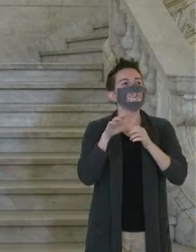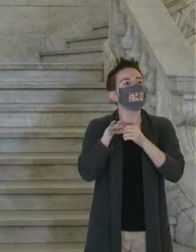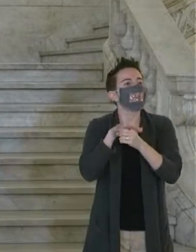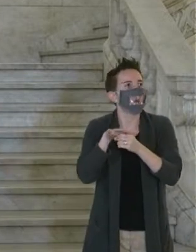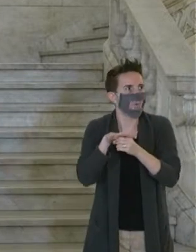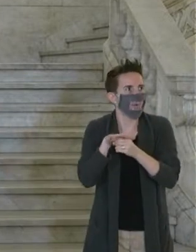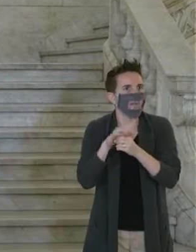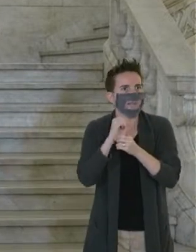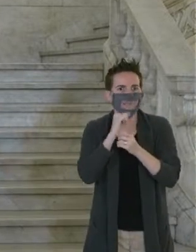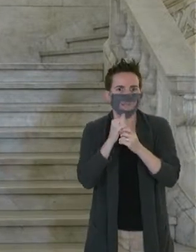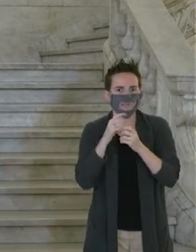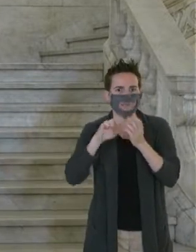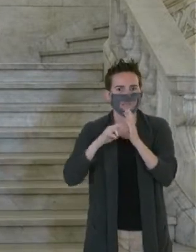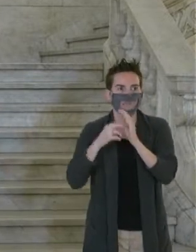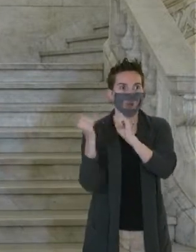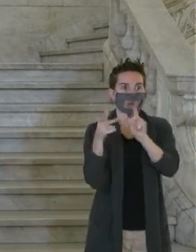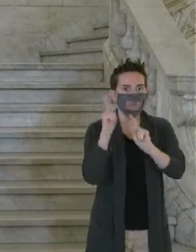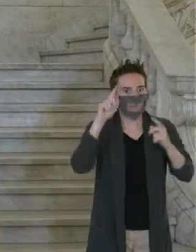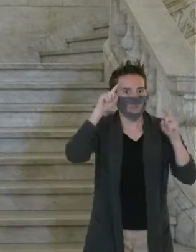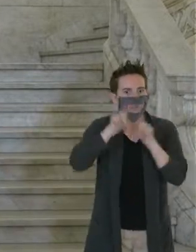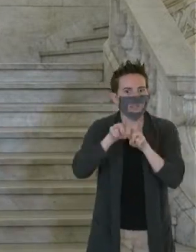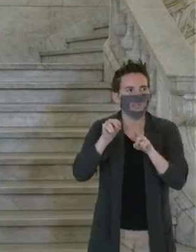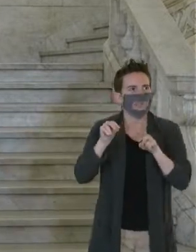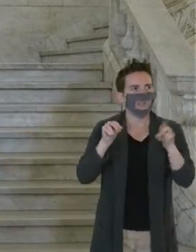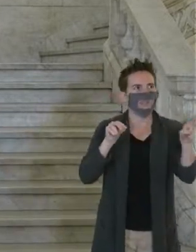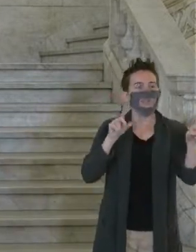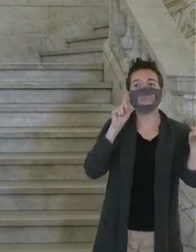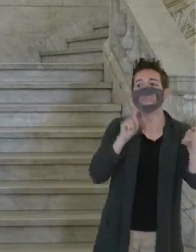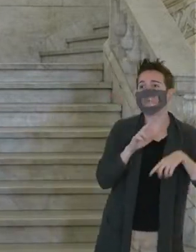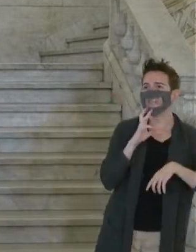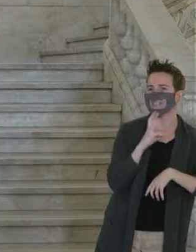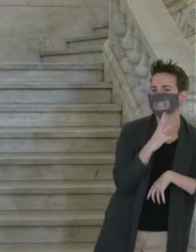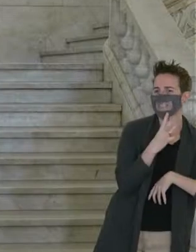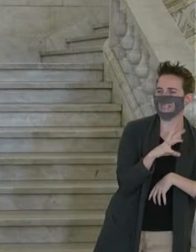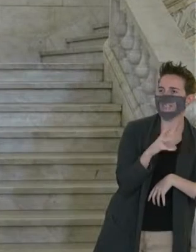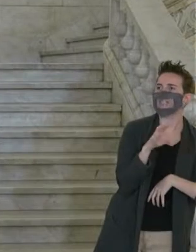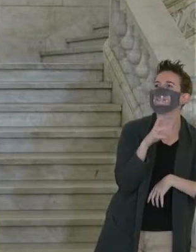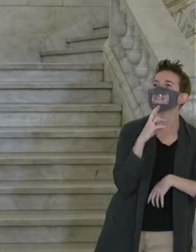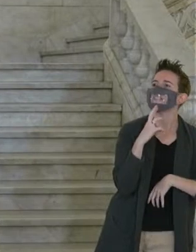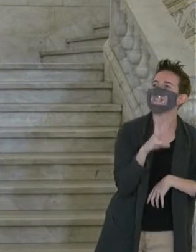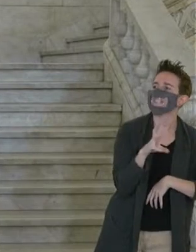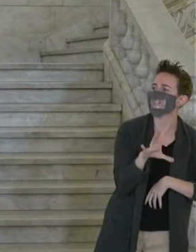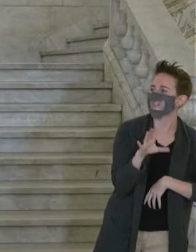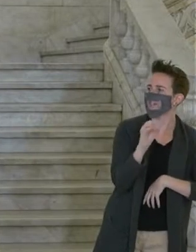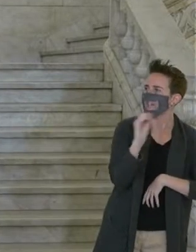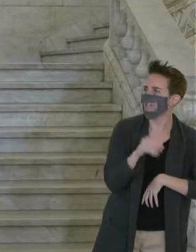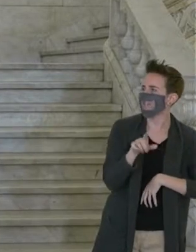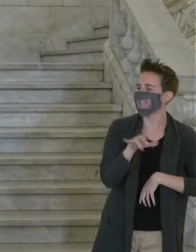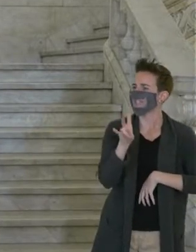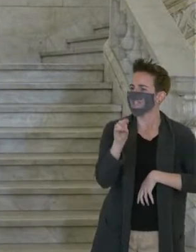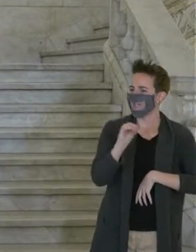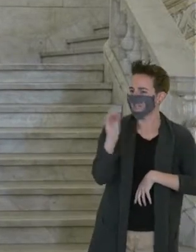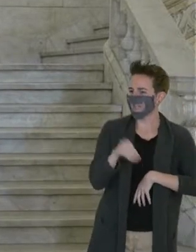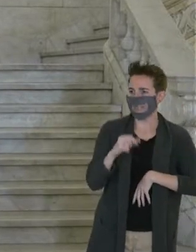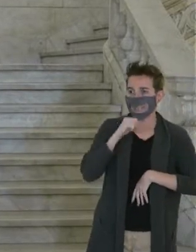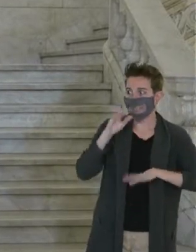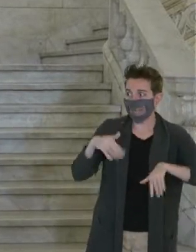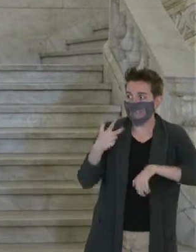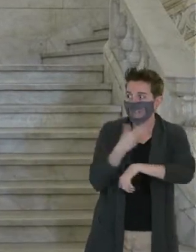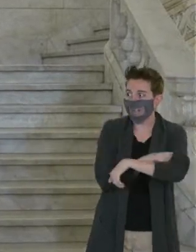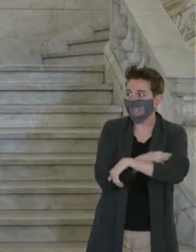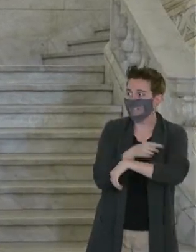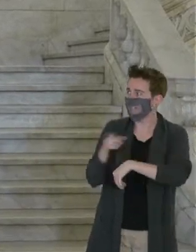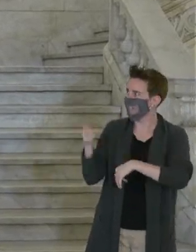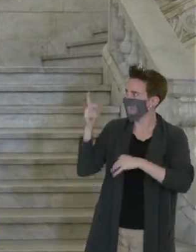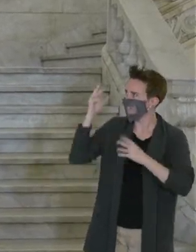know what the right thing to do is, and they do it. With 65 to 70% of the population of the city and county not vaccinated, are you worried